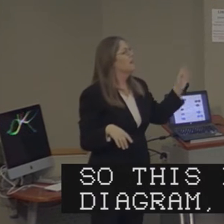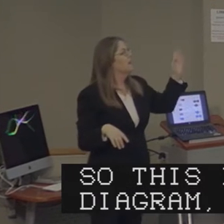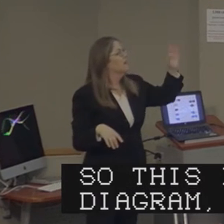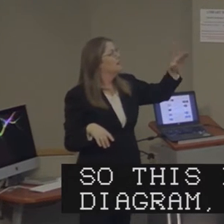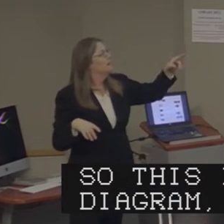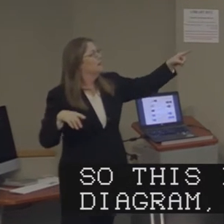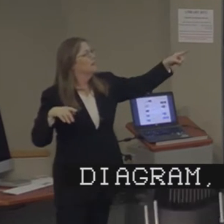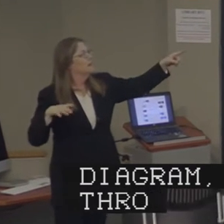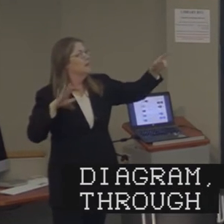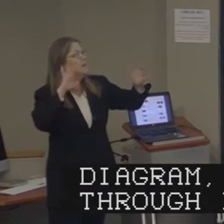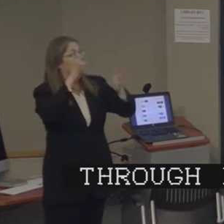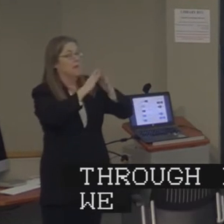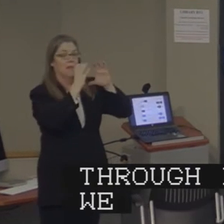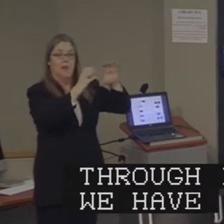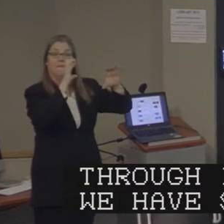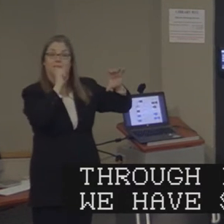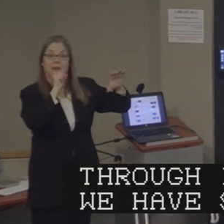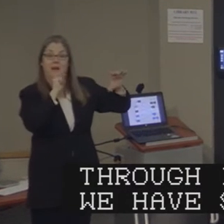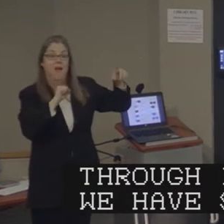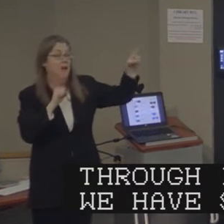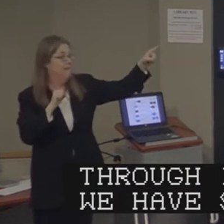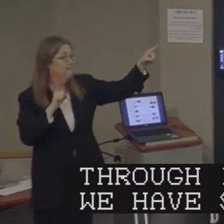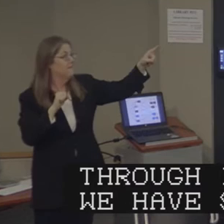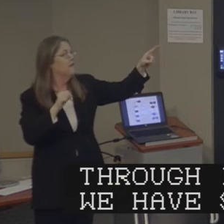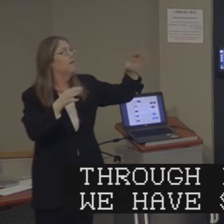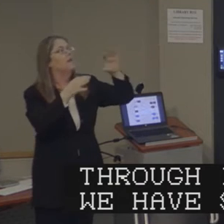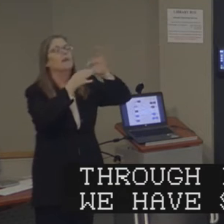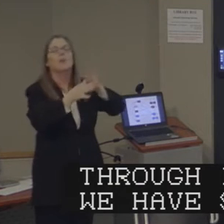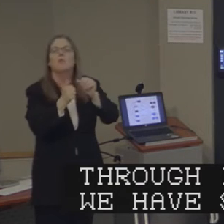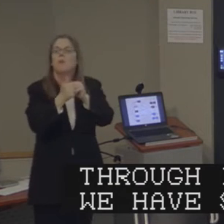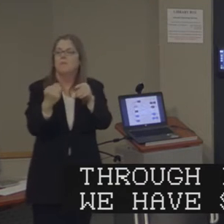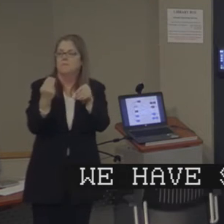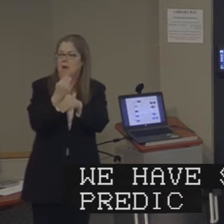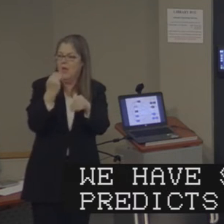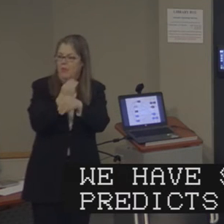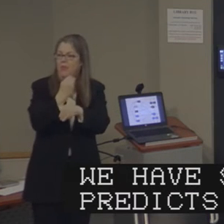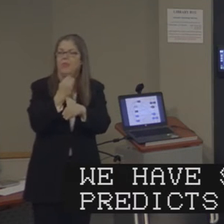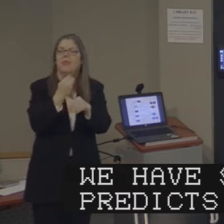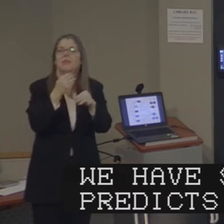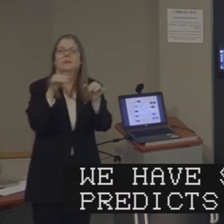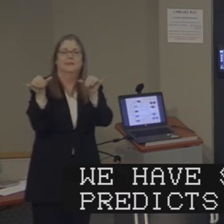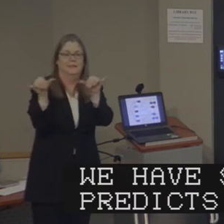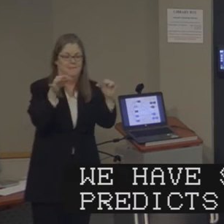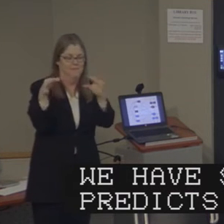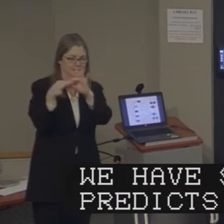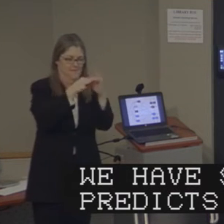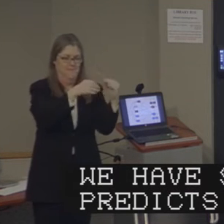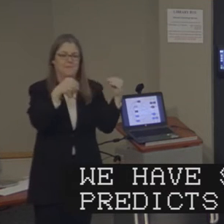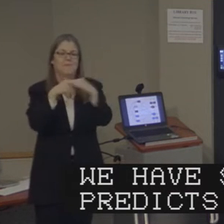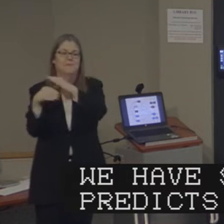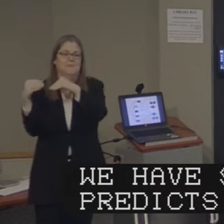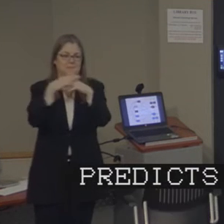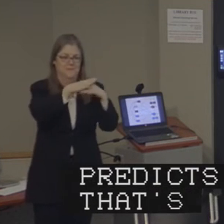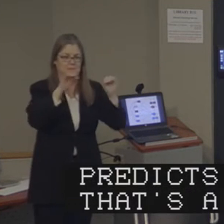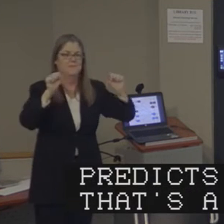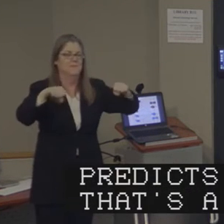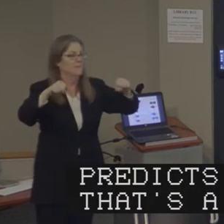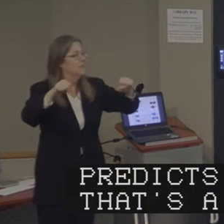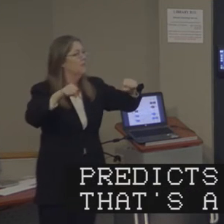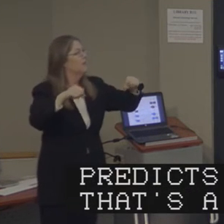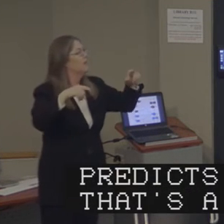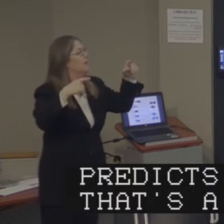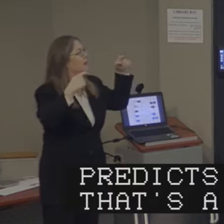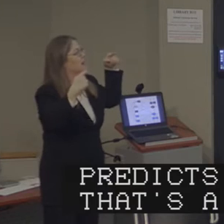at age 5 predicts math at age 5. That's a concurrent correlation. And it has an arrow because in this overall